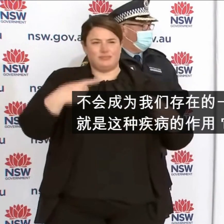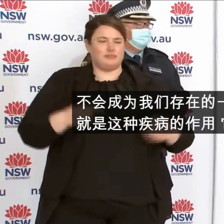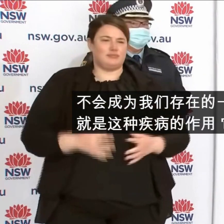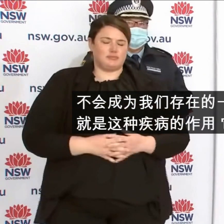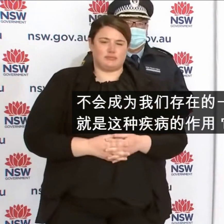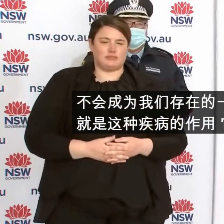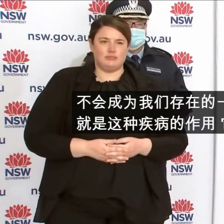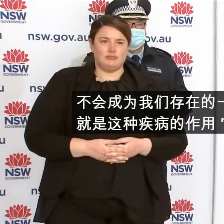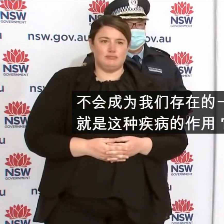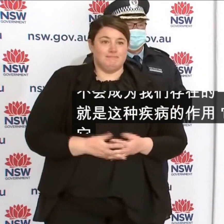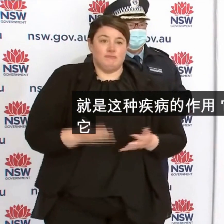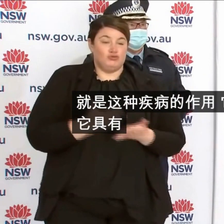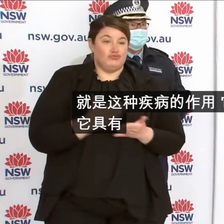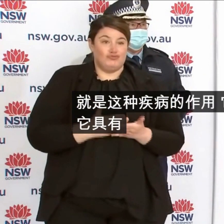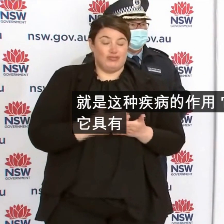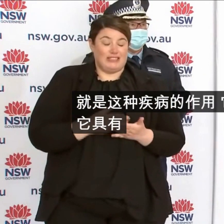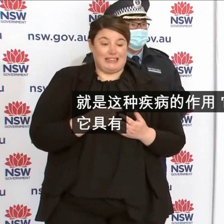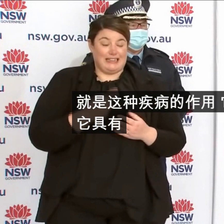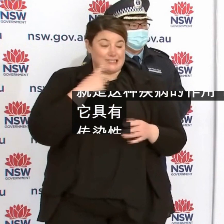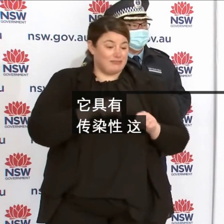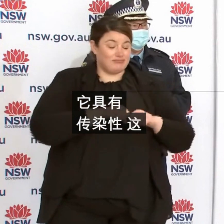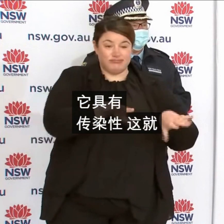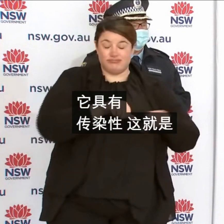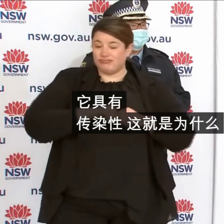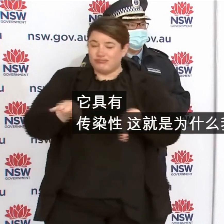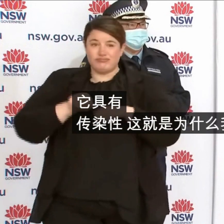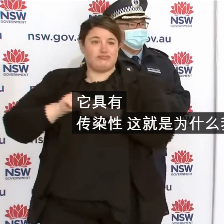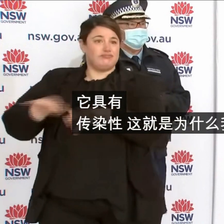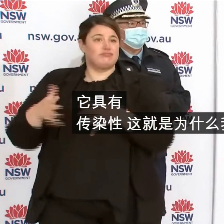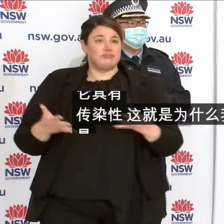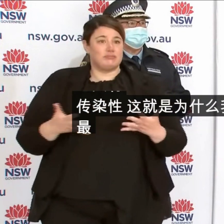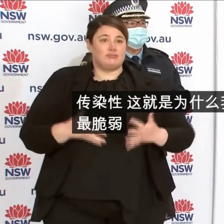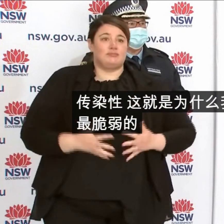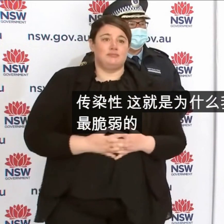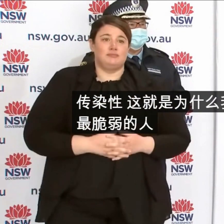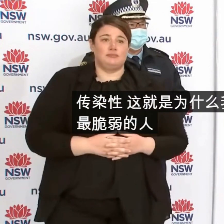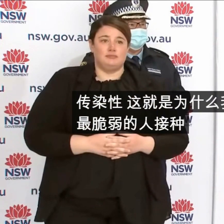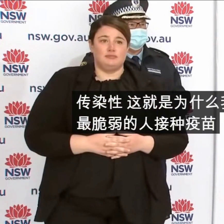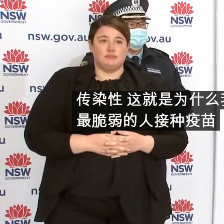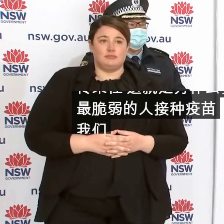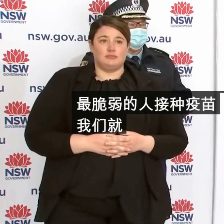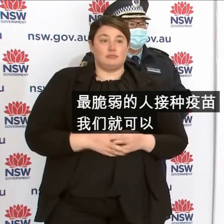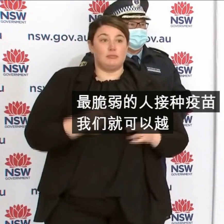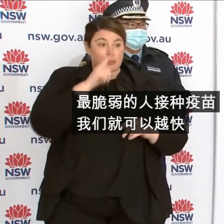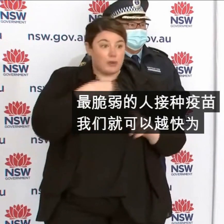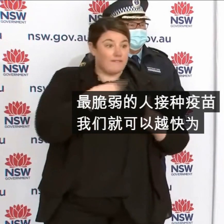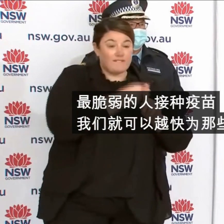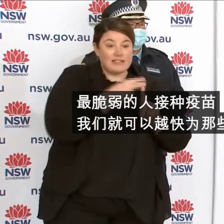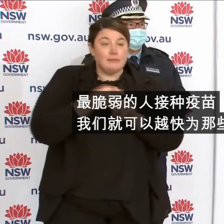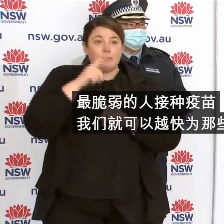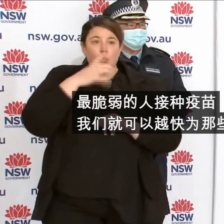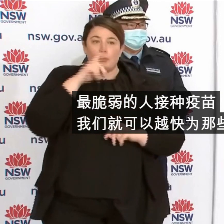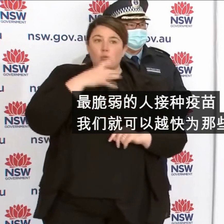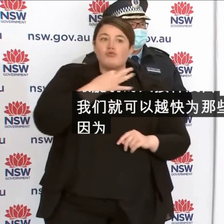disease does. It is insidious, it's infectious, and that's why the quicker we can vaccinate our most vulnerable, the quicker we can